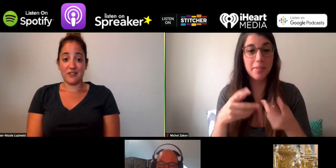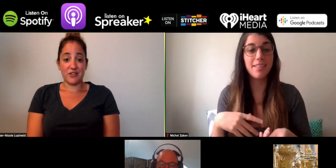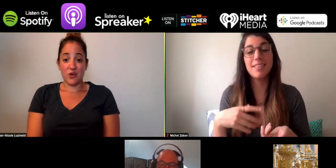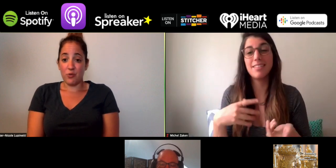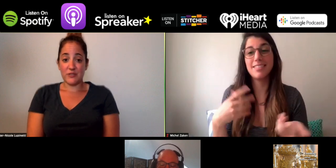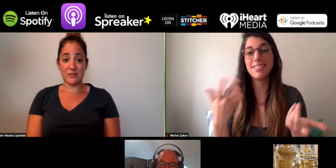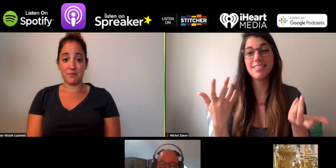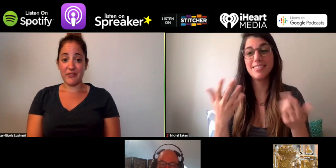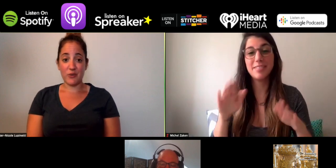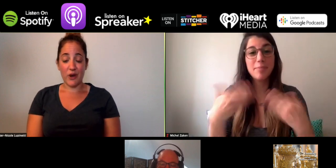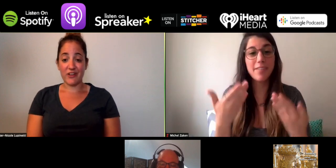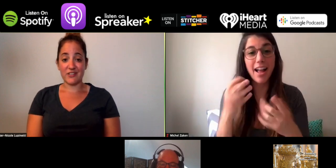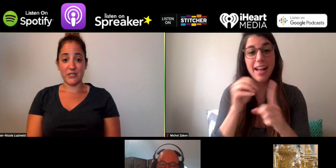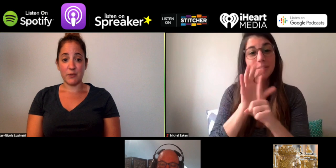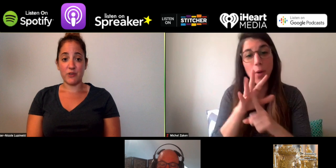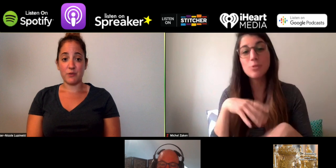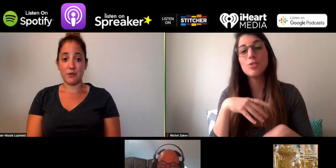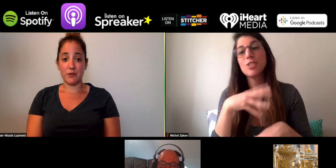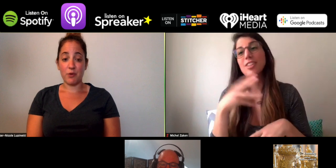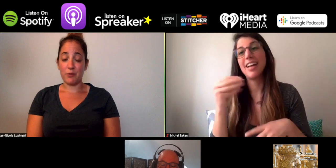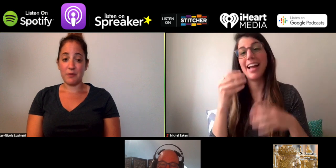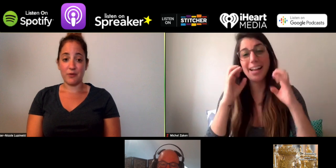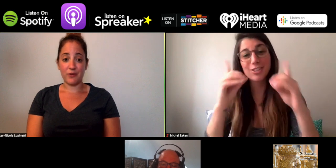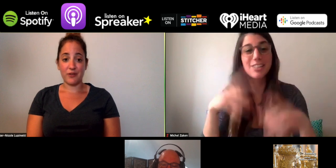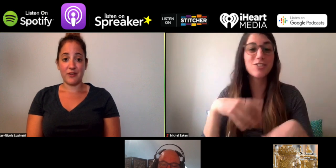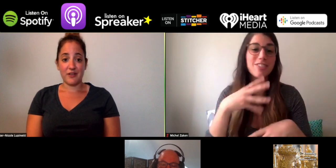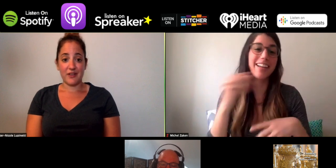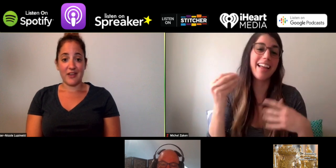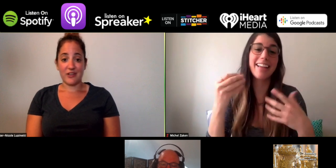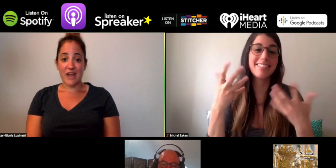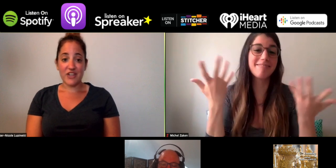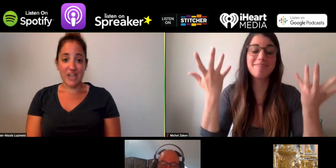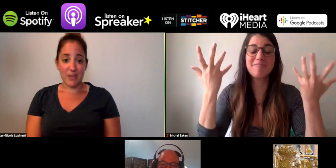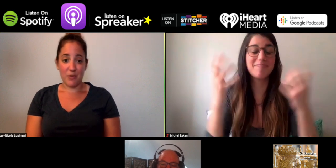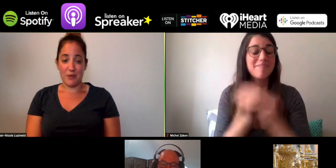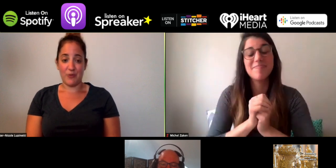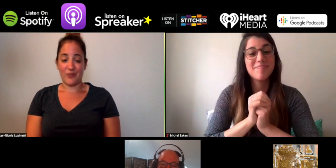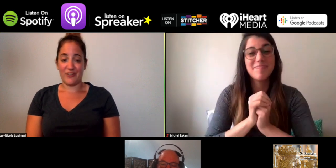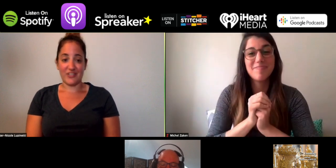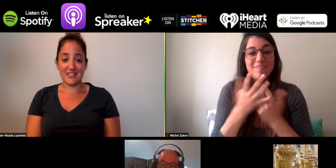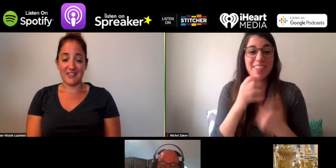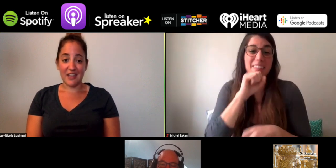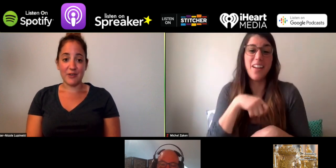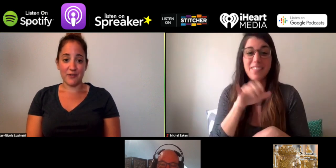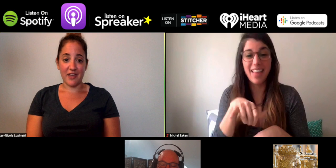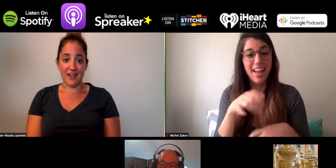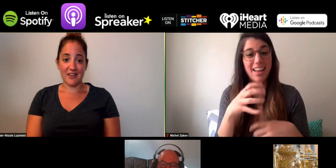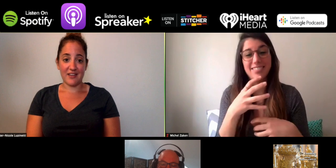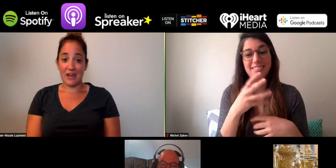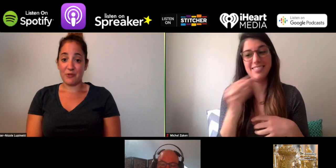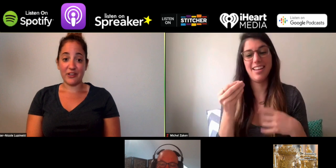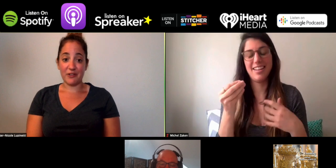to, you know, spread the awareness and to explore more people and to educate more people. And just thank you for